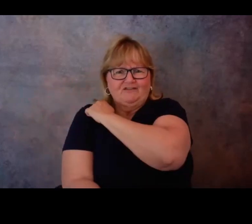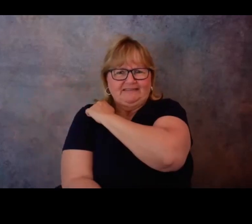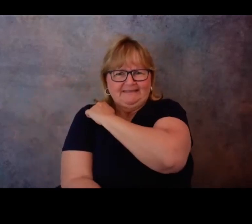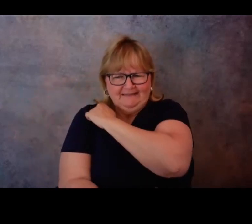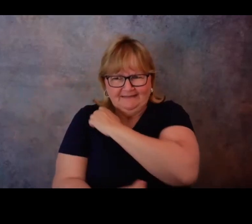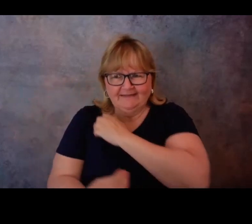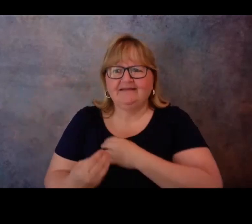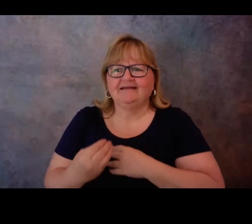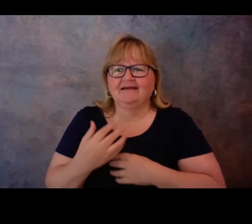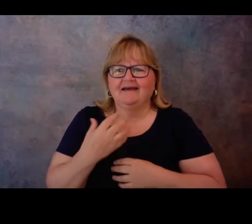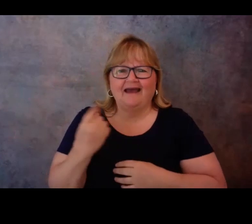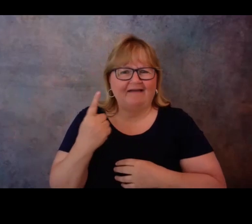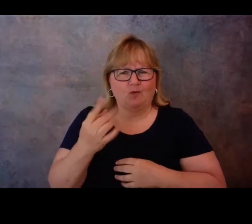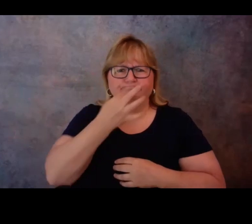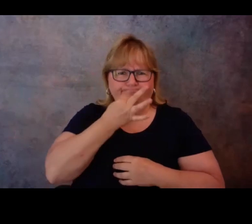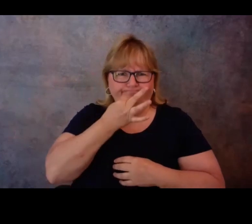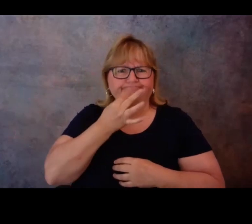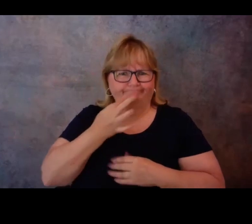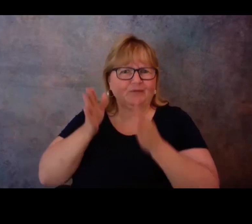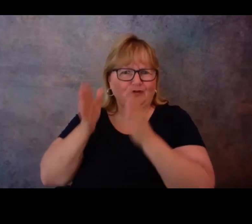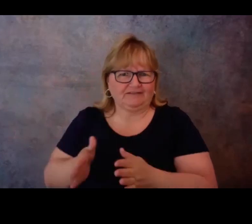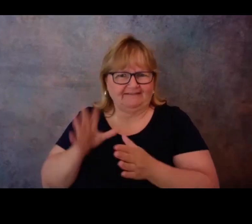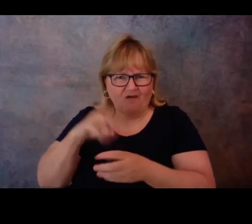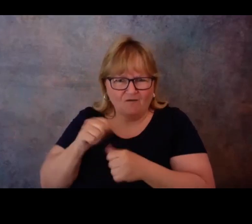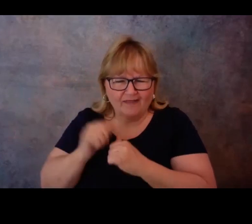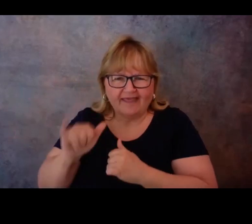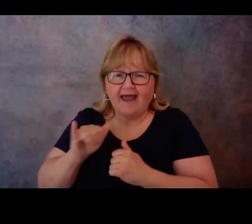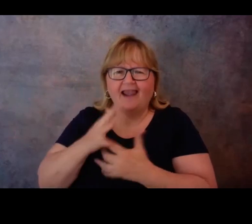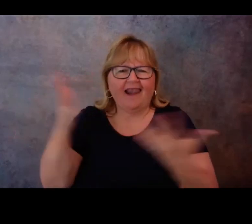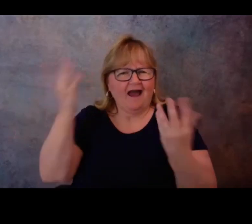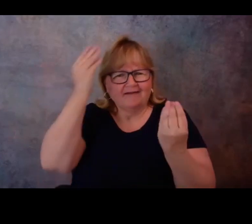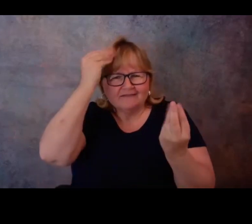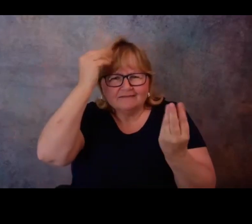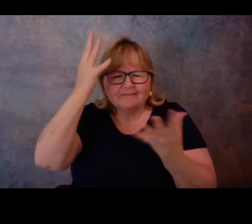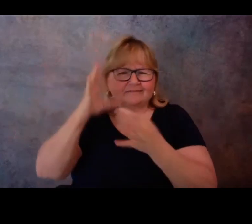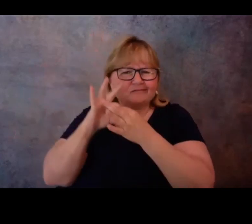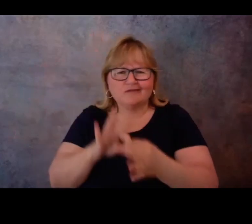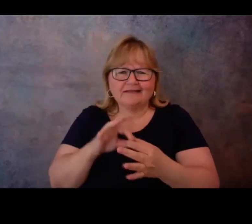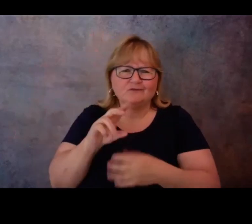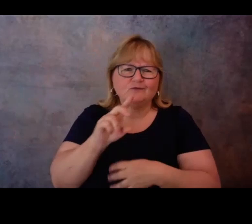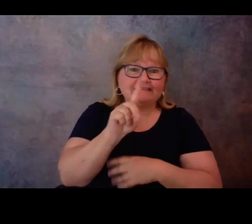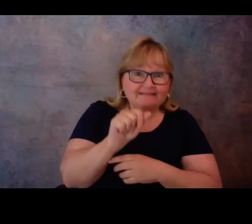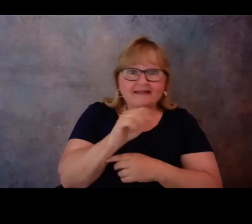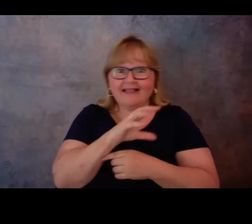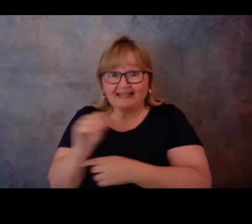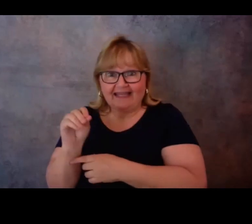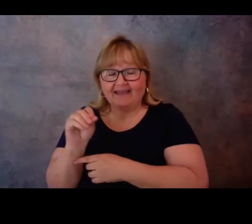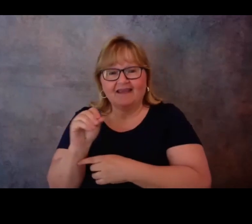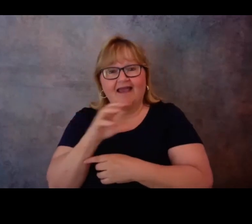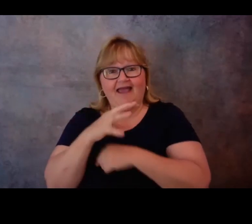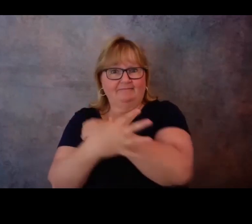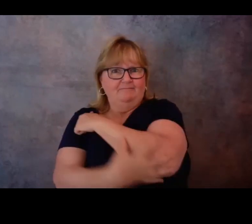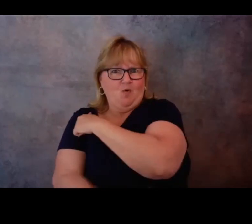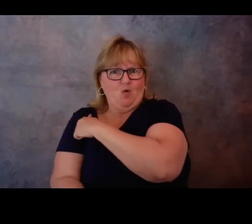able special rapporteur with a lot of insights into poverty and disability. Indeed, we may be doing some